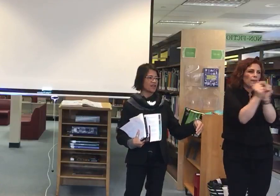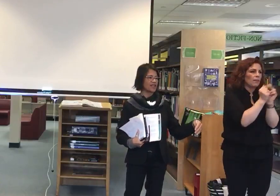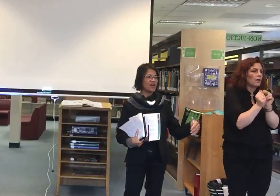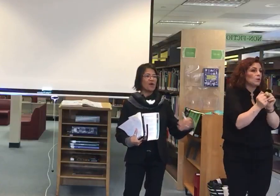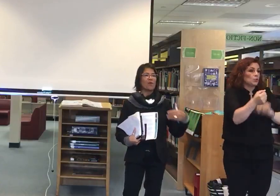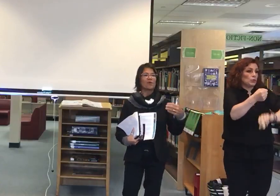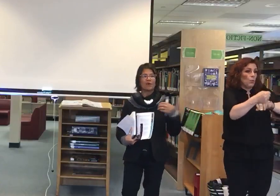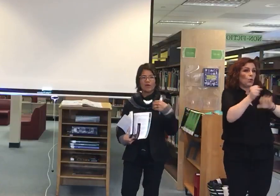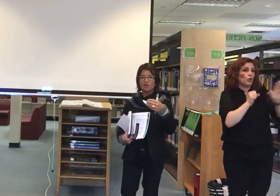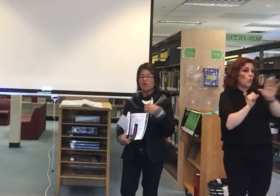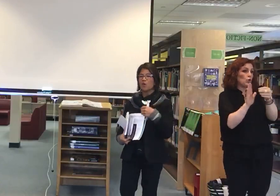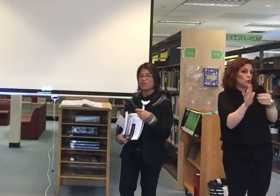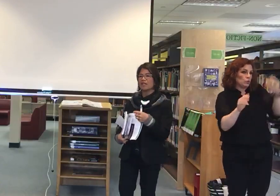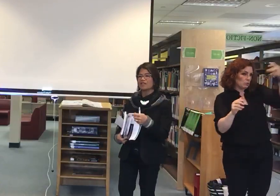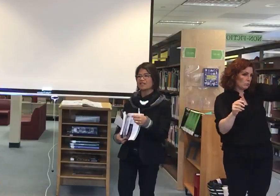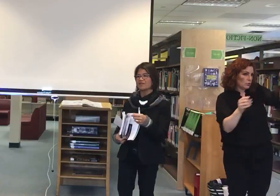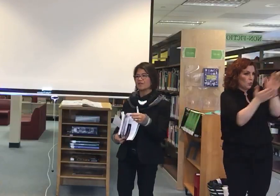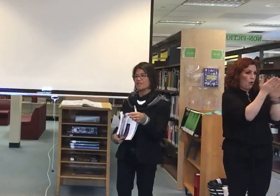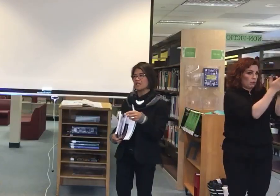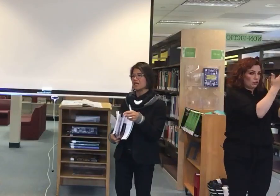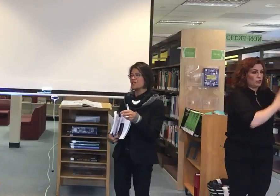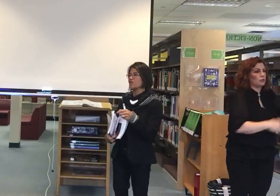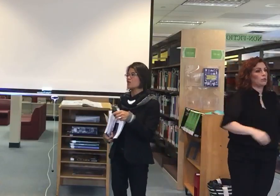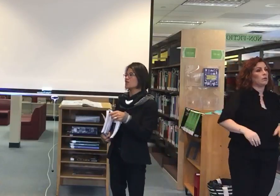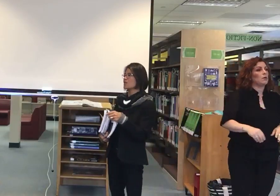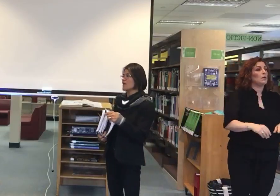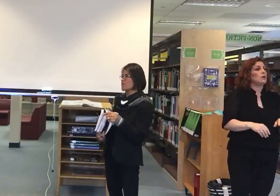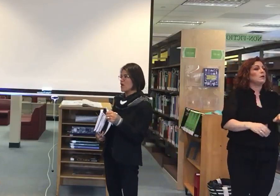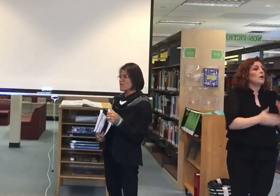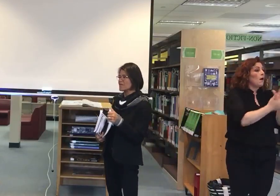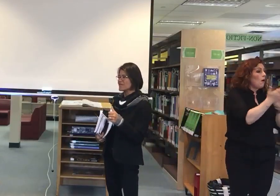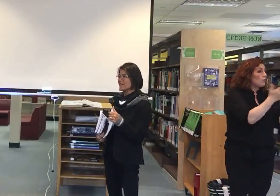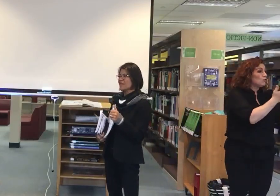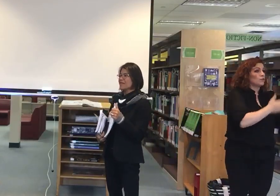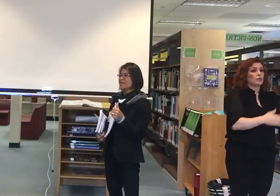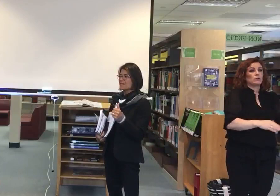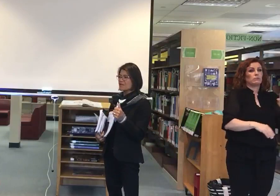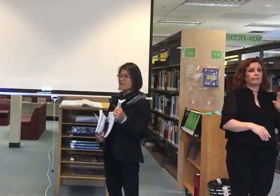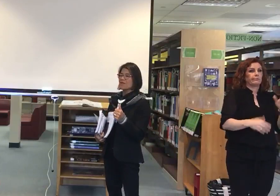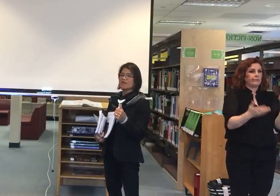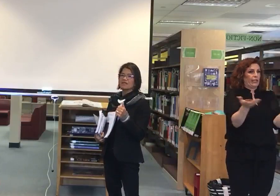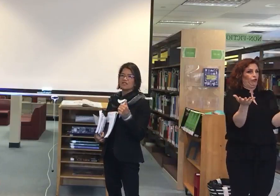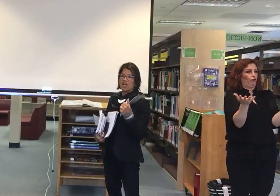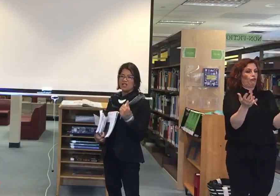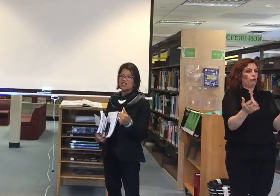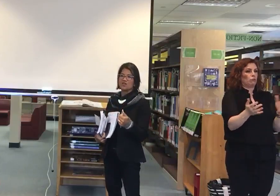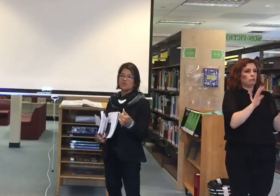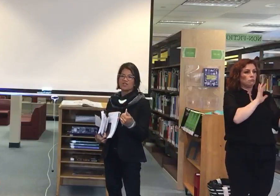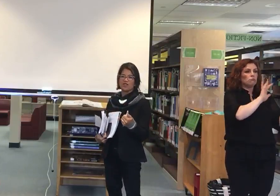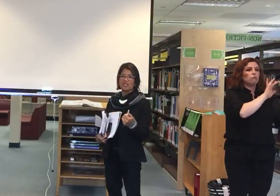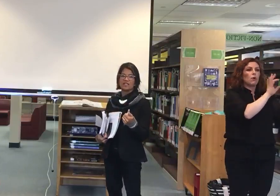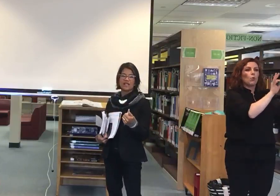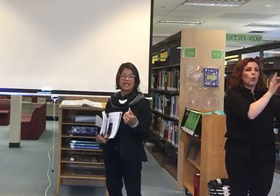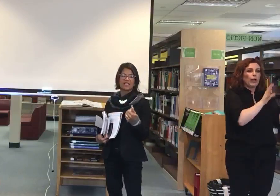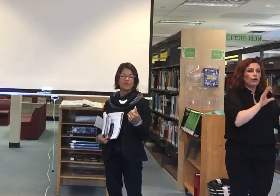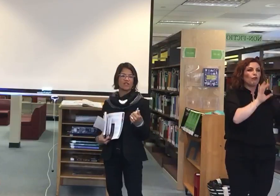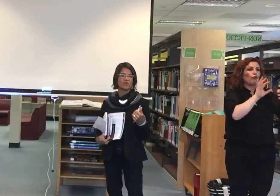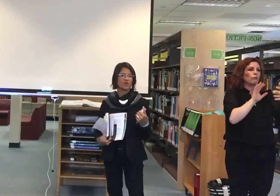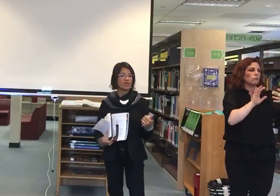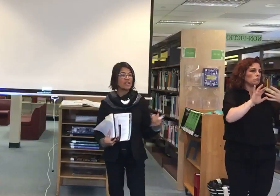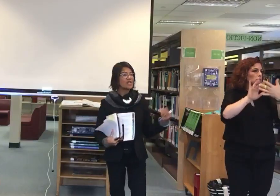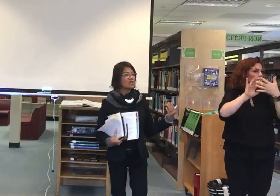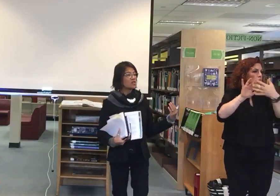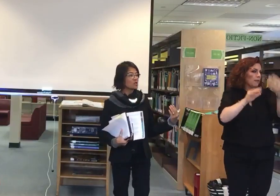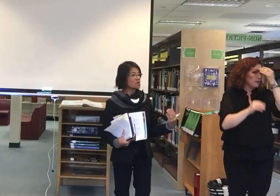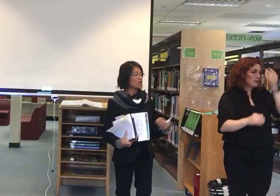post-secondary. When we worked with coordinators at different institutions around the province, some of the challenges or frustrations they